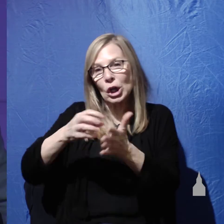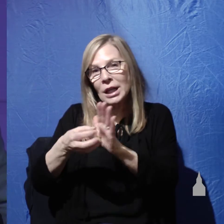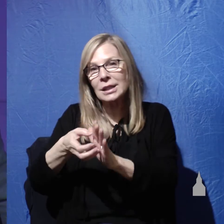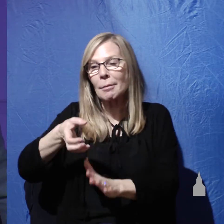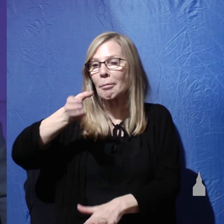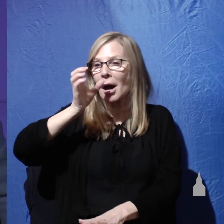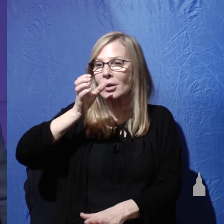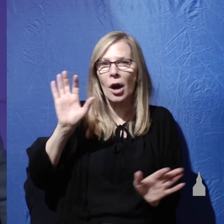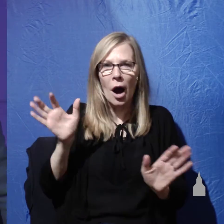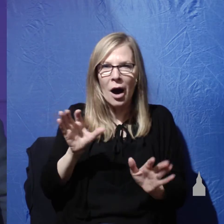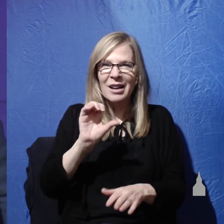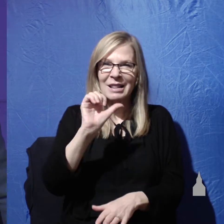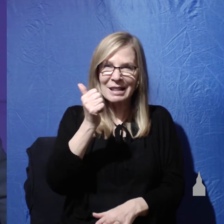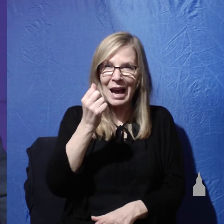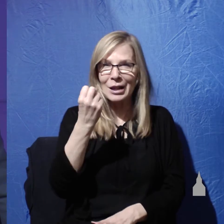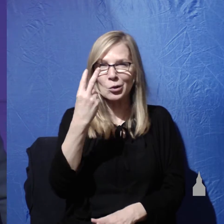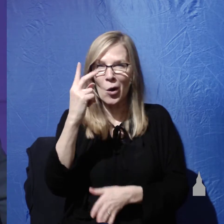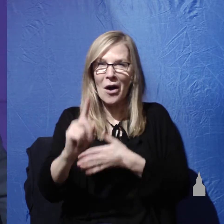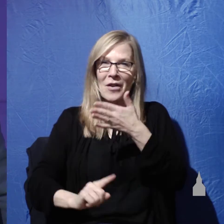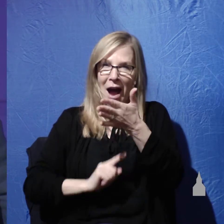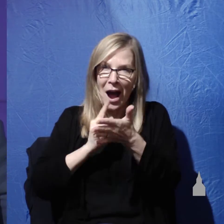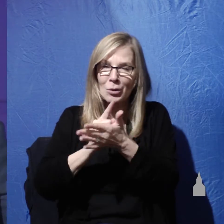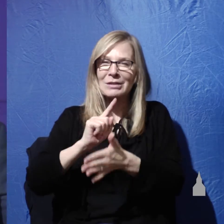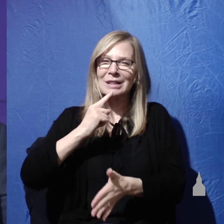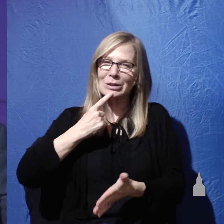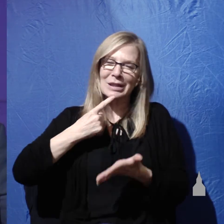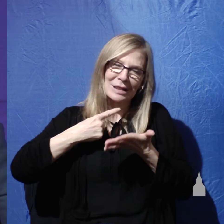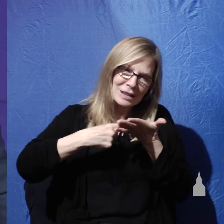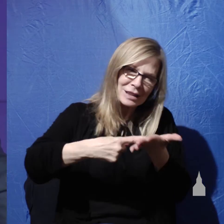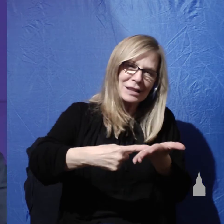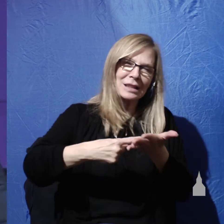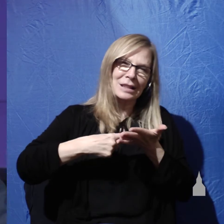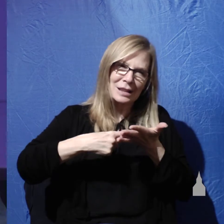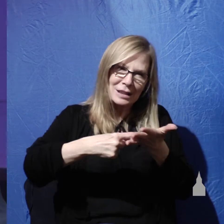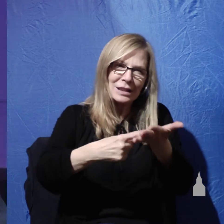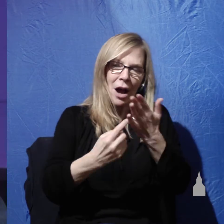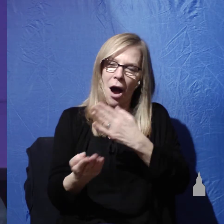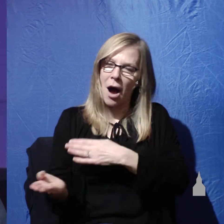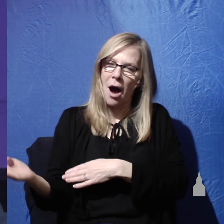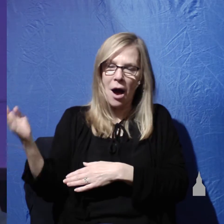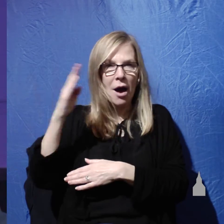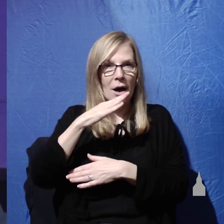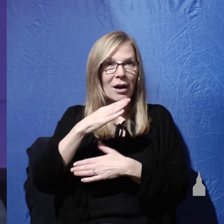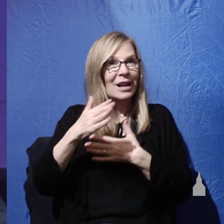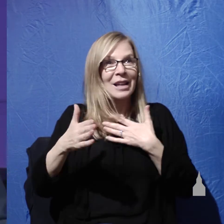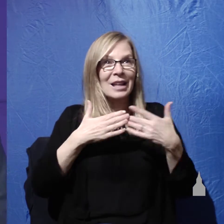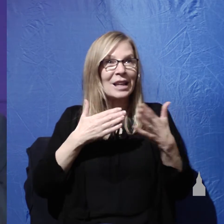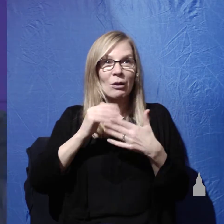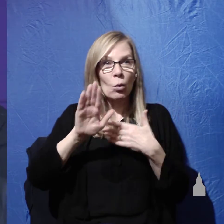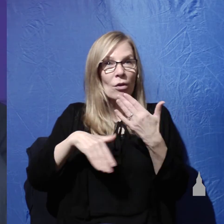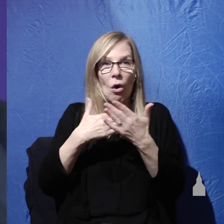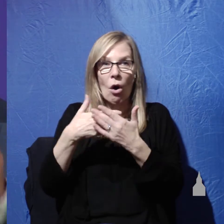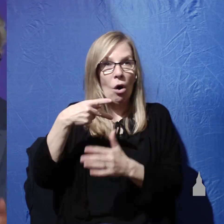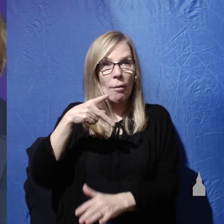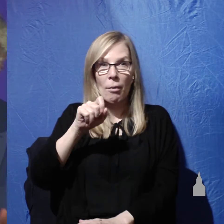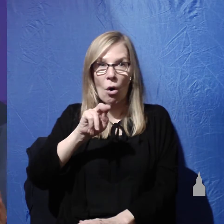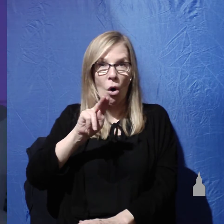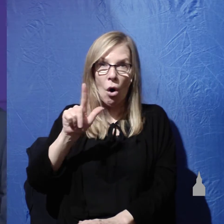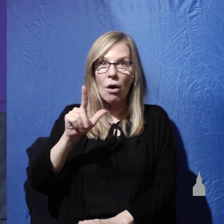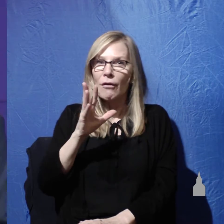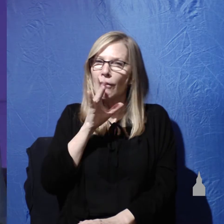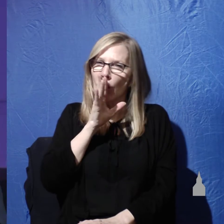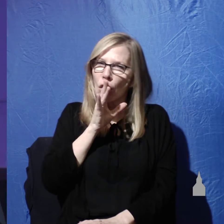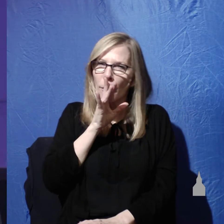to 12 hours of serious discussion daily. But even with all of Paul's verbal ability